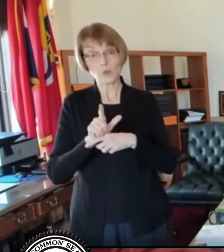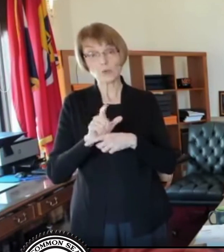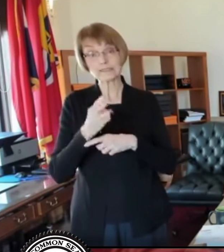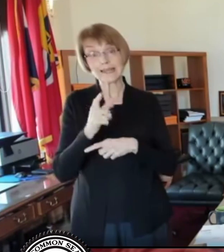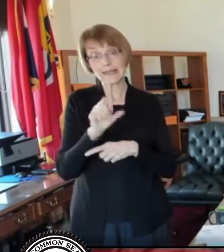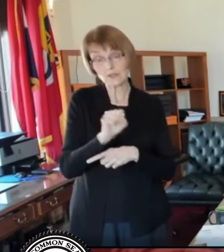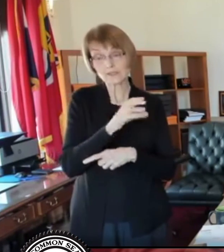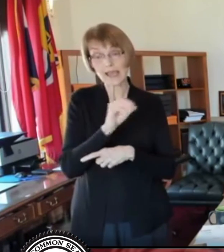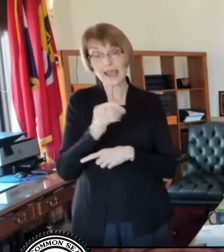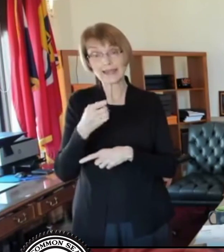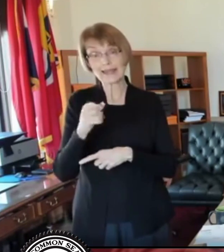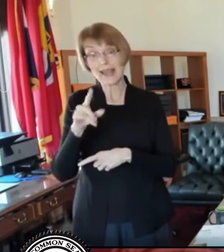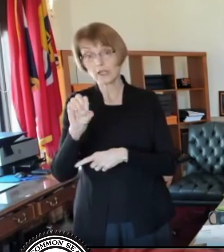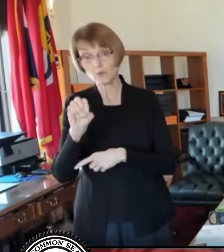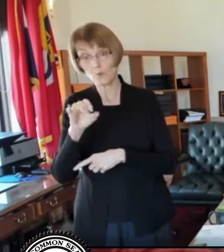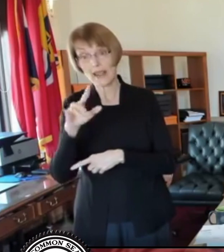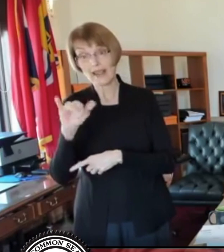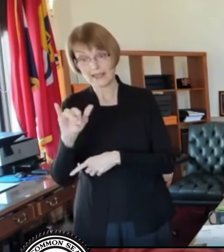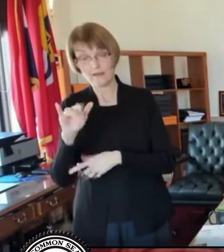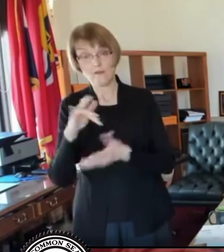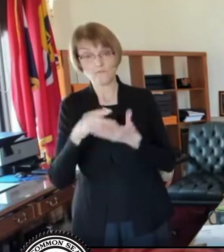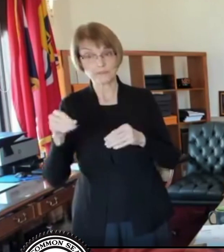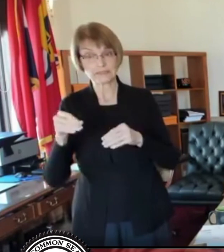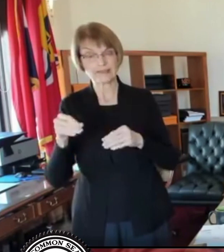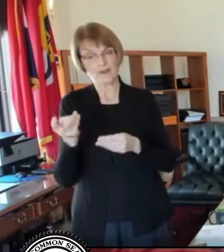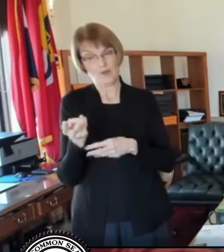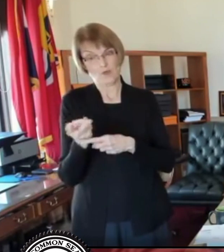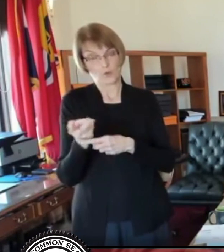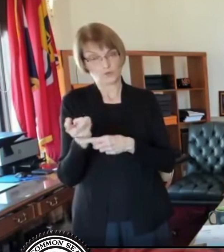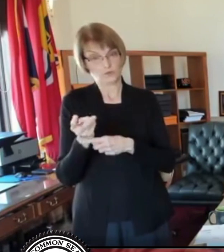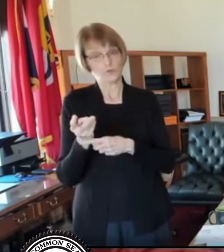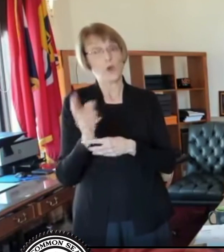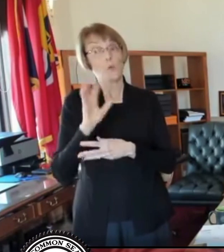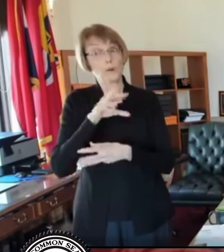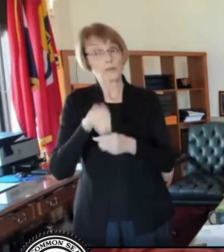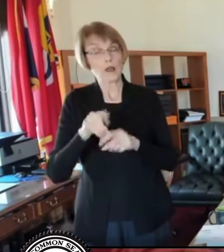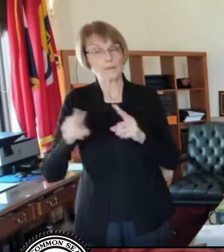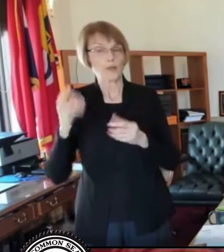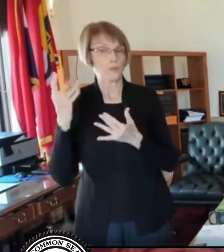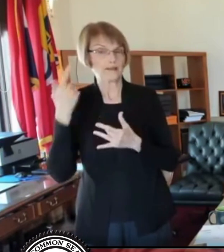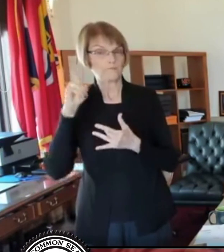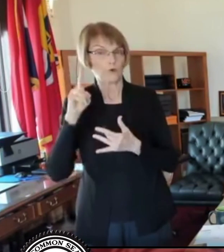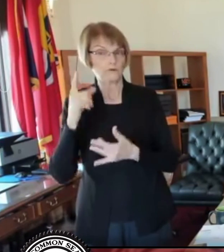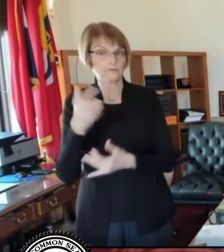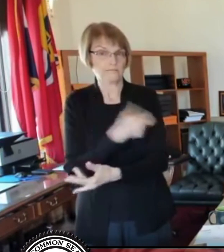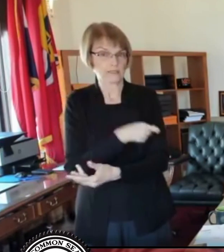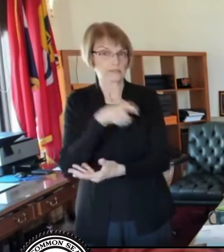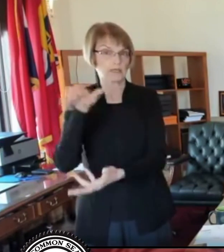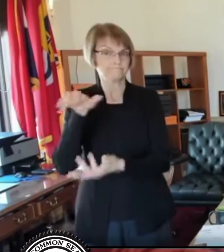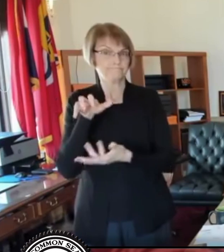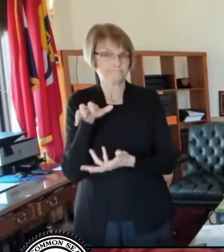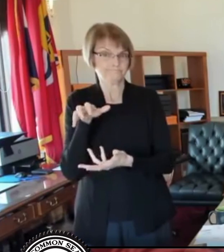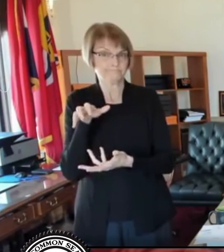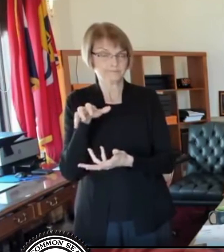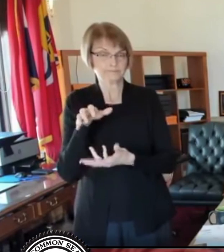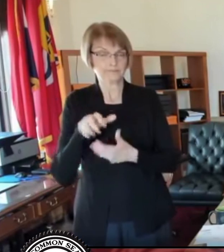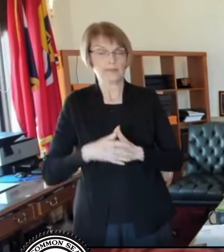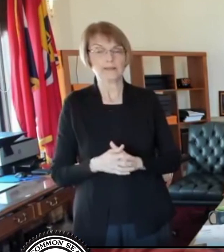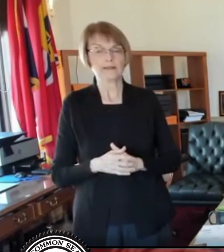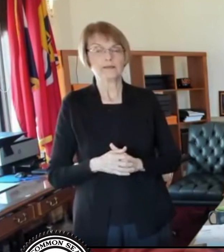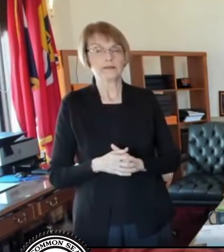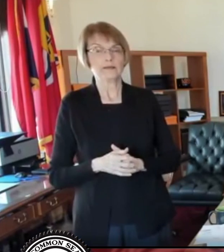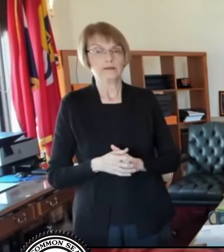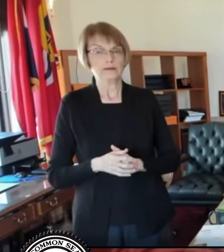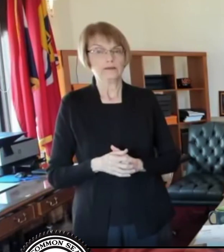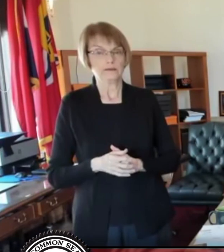and Gateway Pharmacy are both waiting. They will be participating, but they're waiting for their first delivery of their first vaccine.